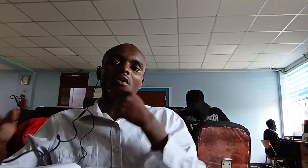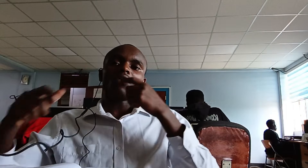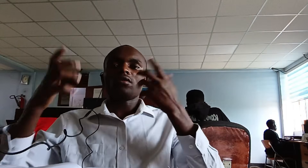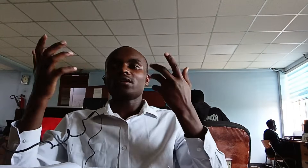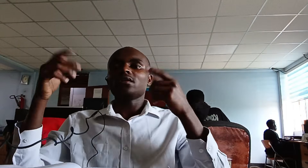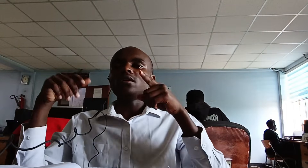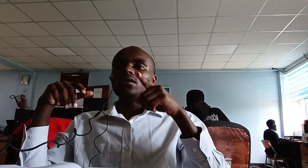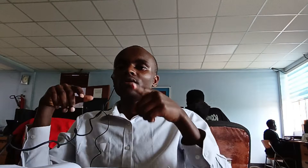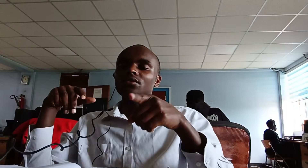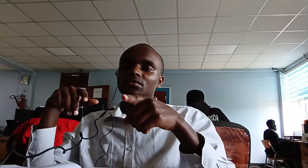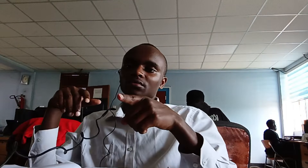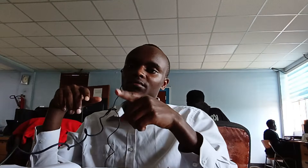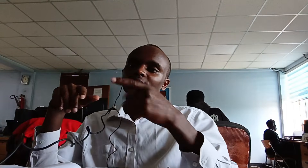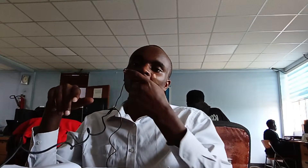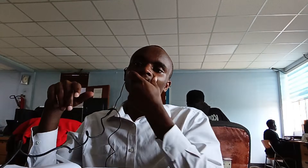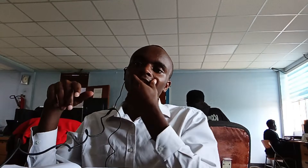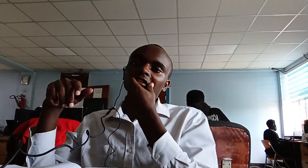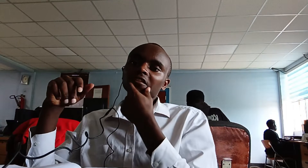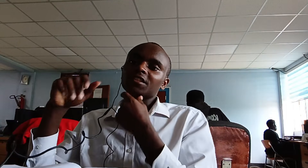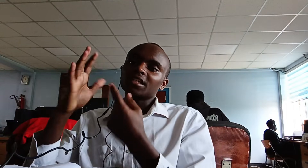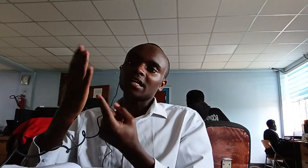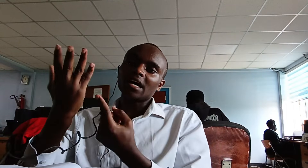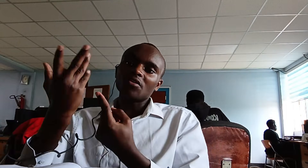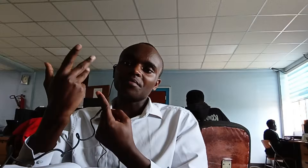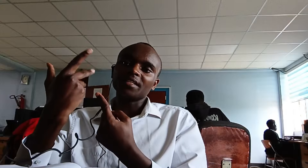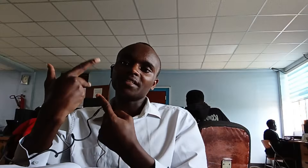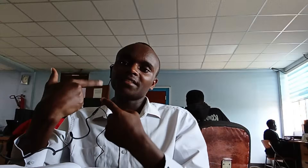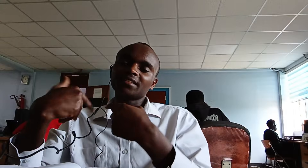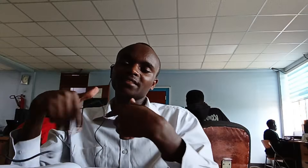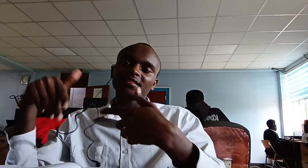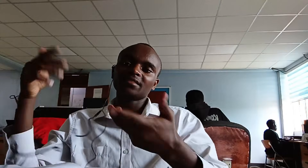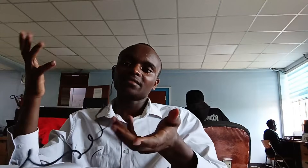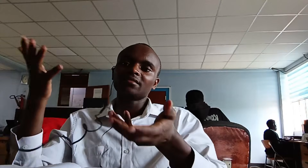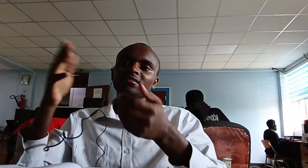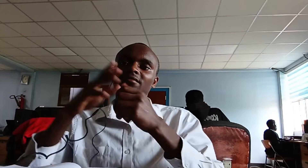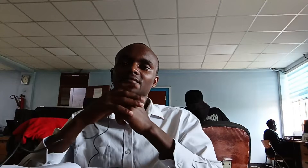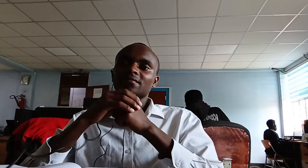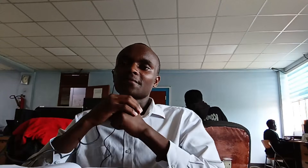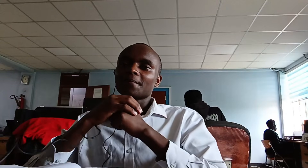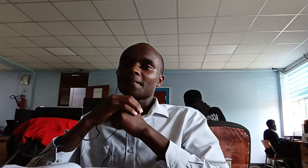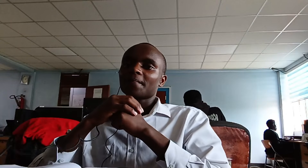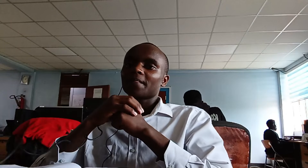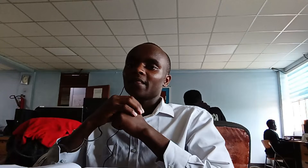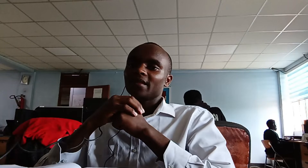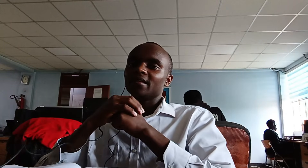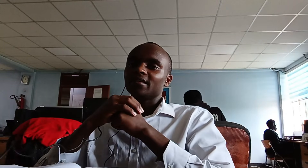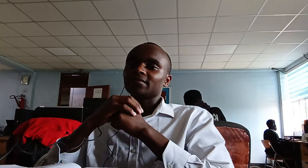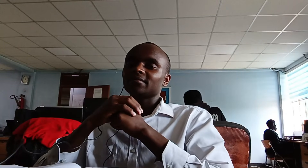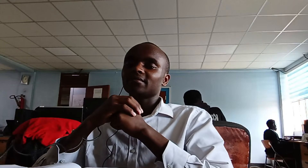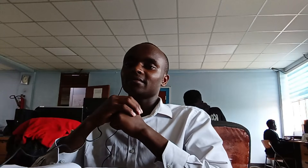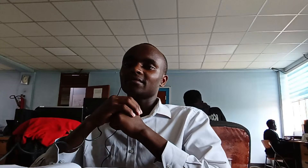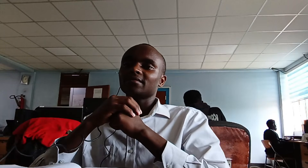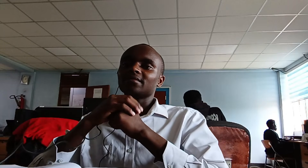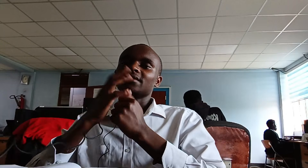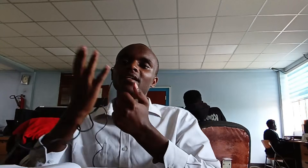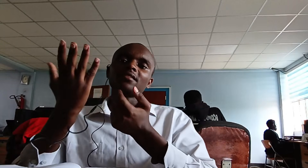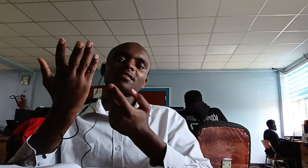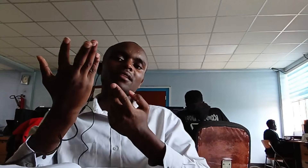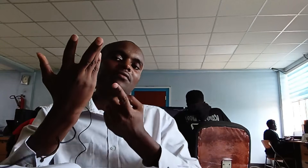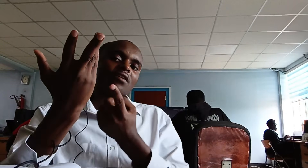Or you age how many? You know, yeah. The sign for how